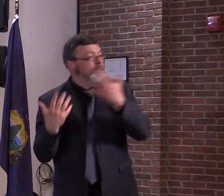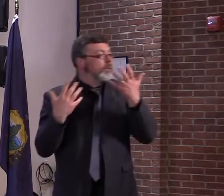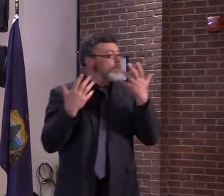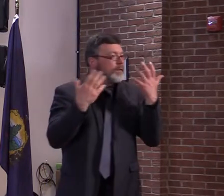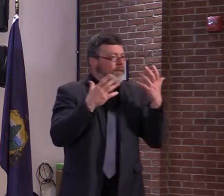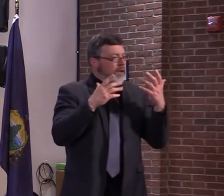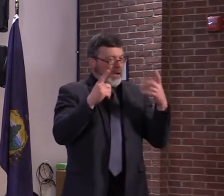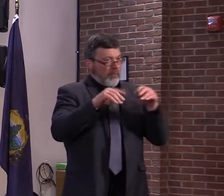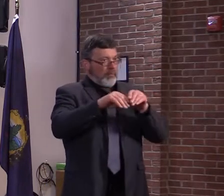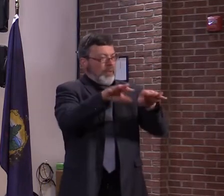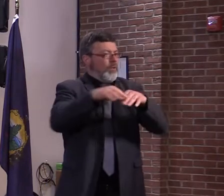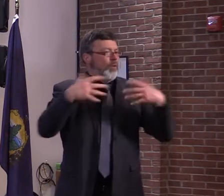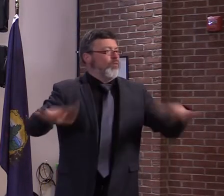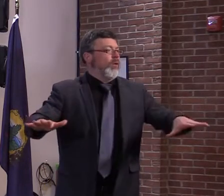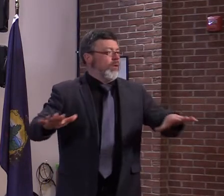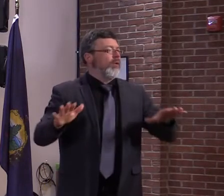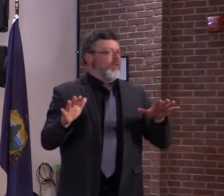on.